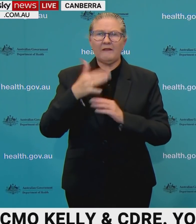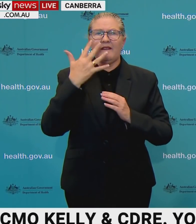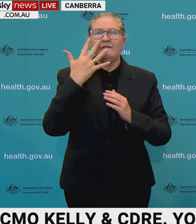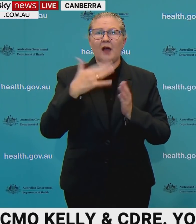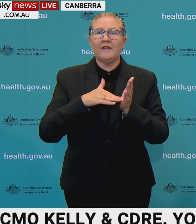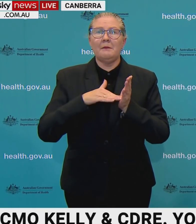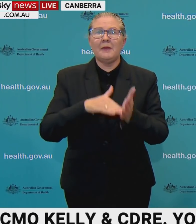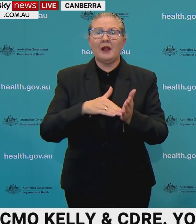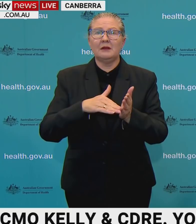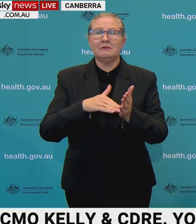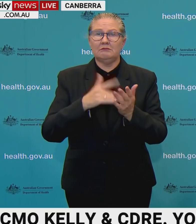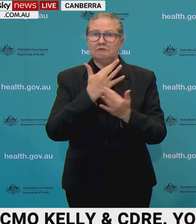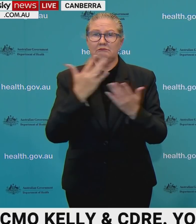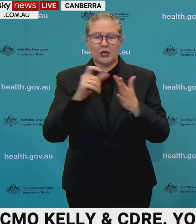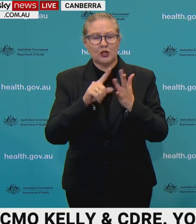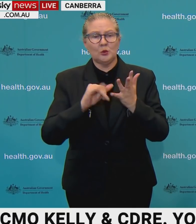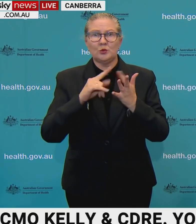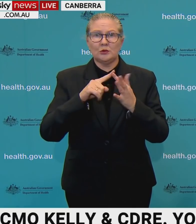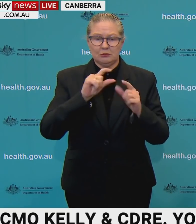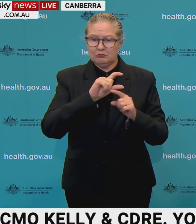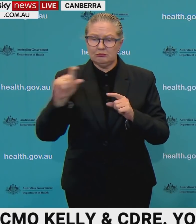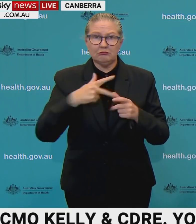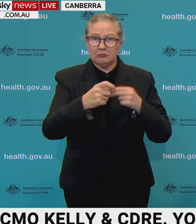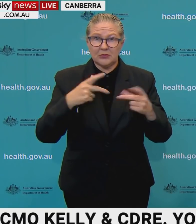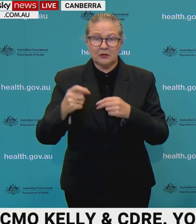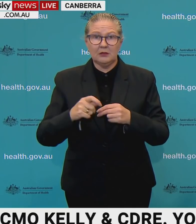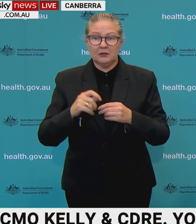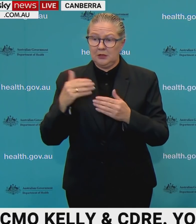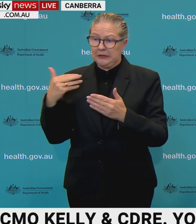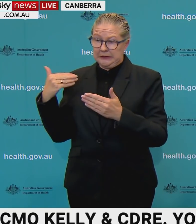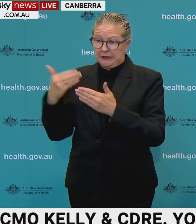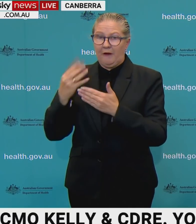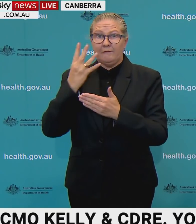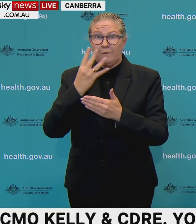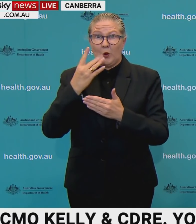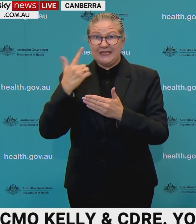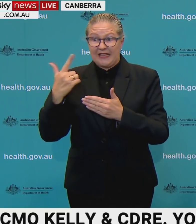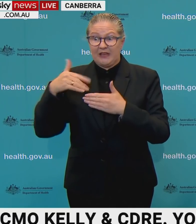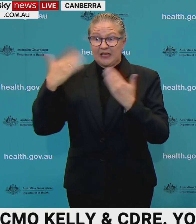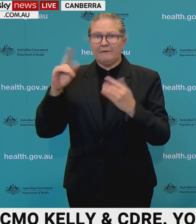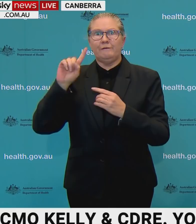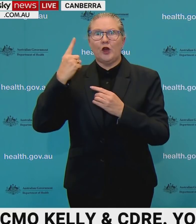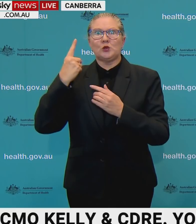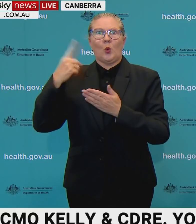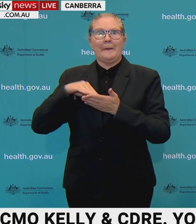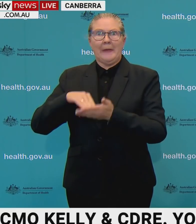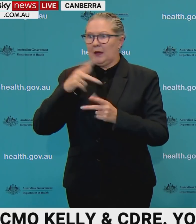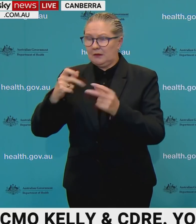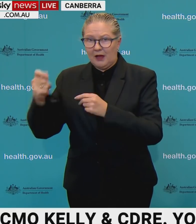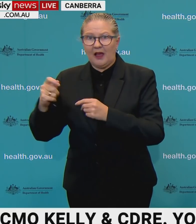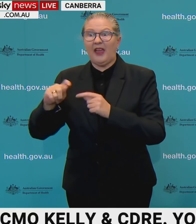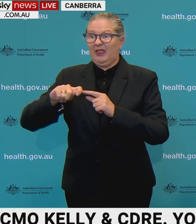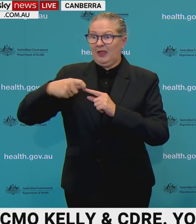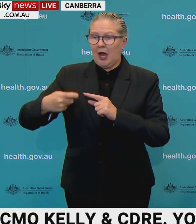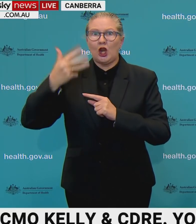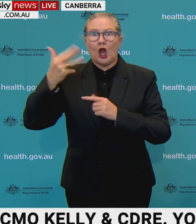of vaccine administered. It took 47 days to get to our first million doses of vaccine administered and just 9 days to get to